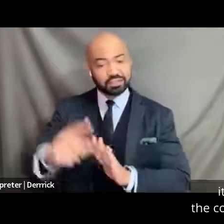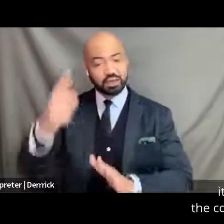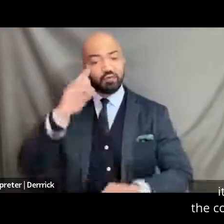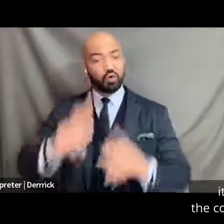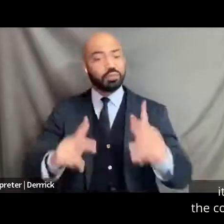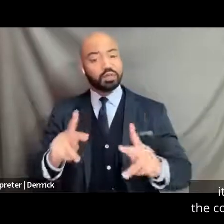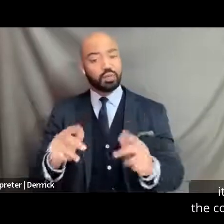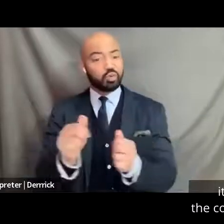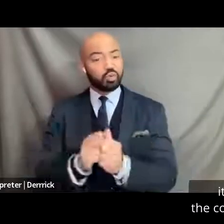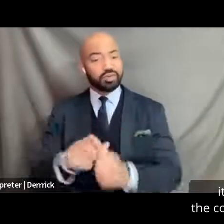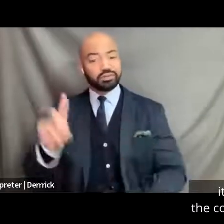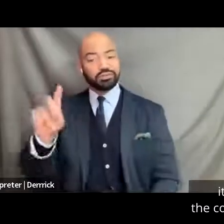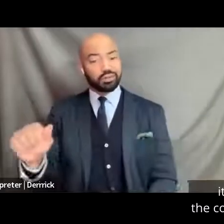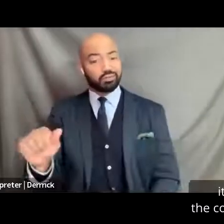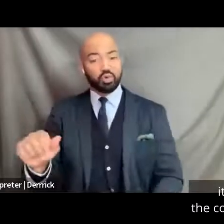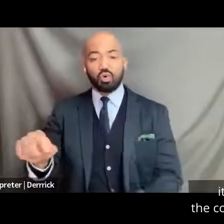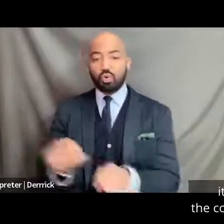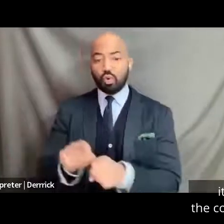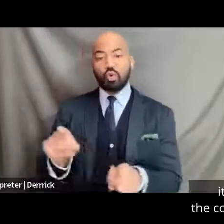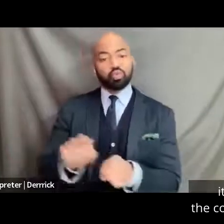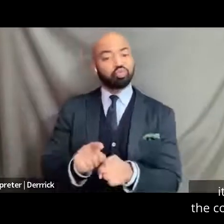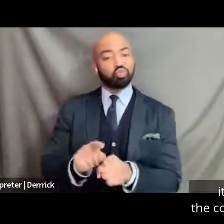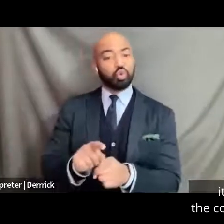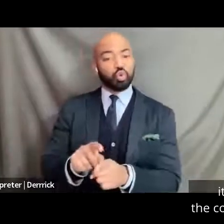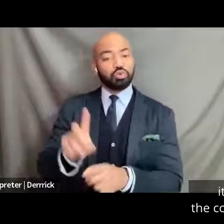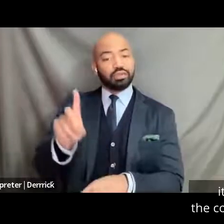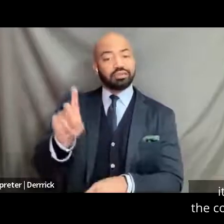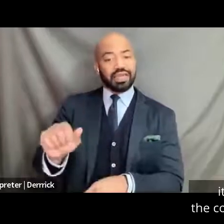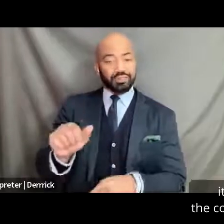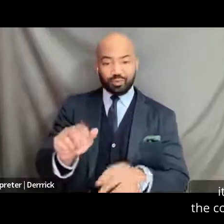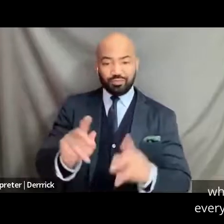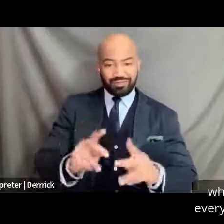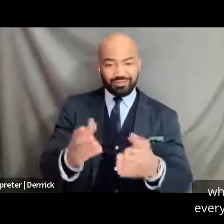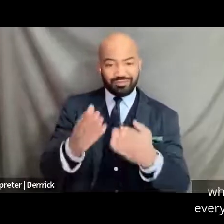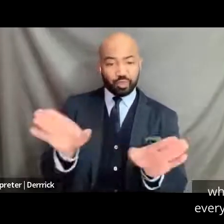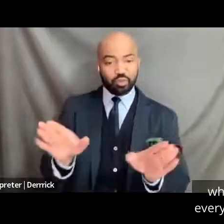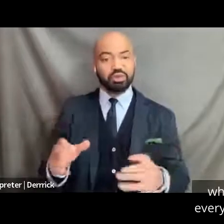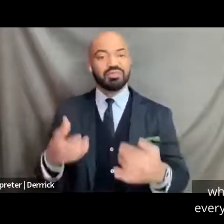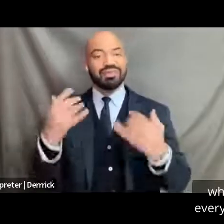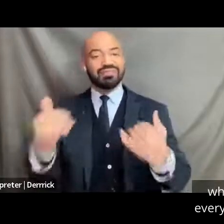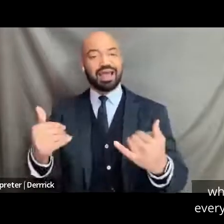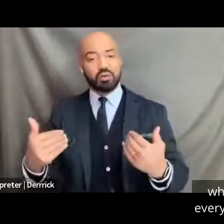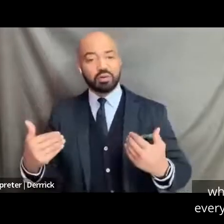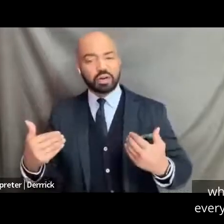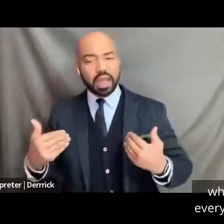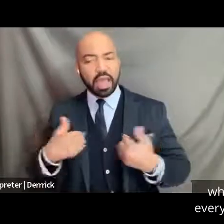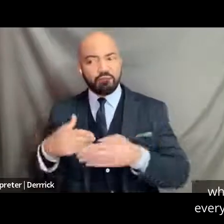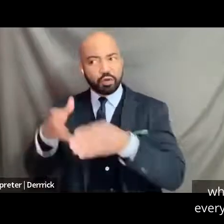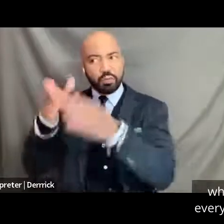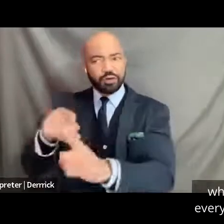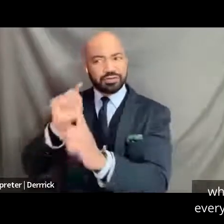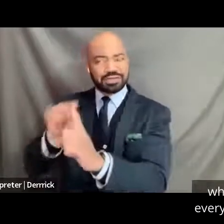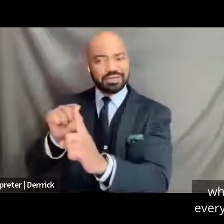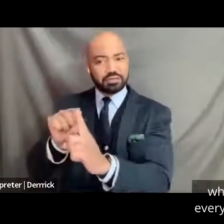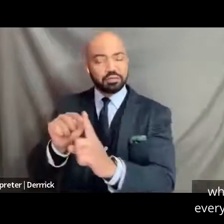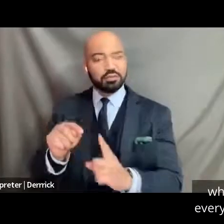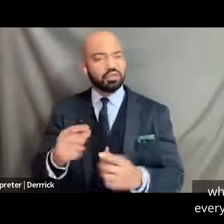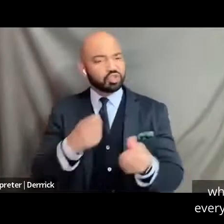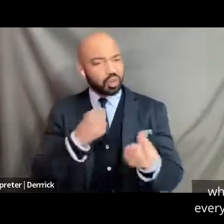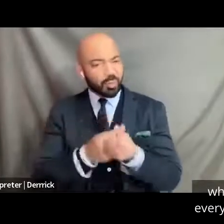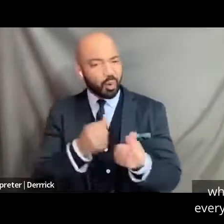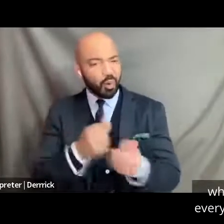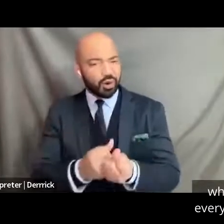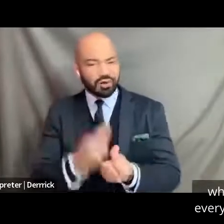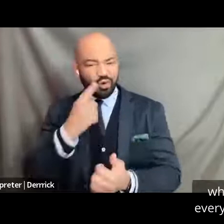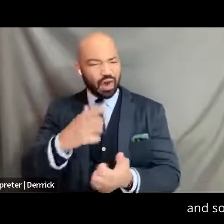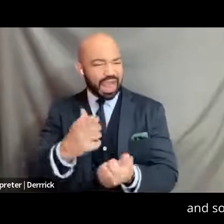it is crucial that that that at the core we have someone who is a supporter in in in every